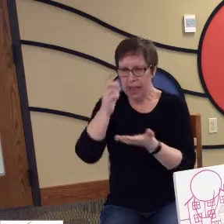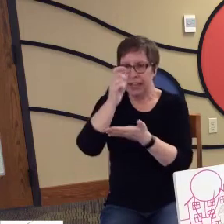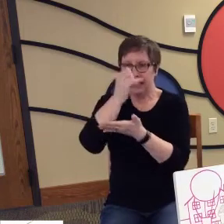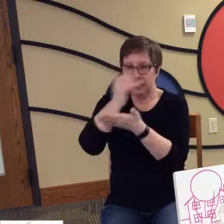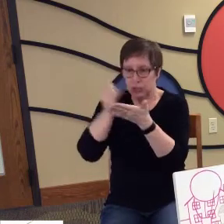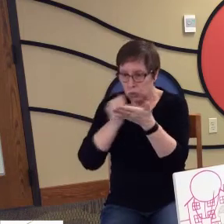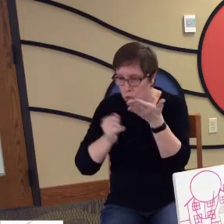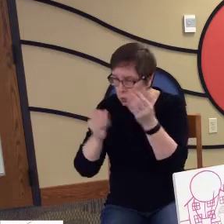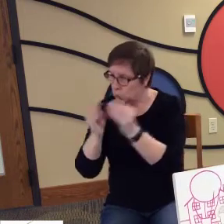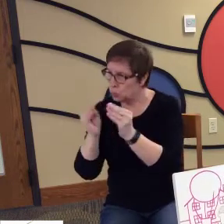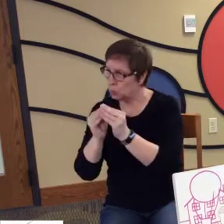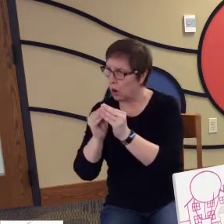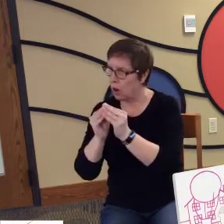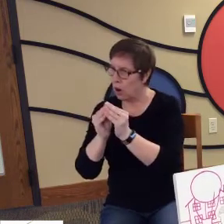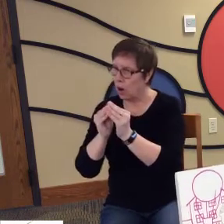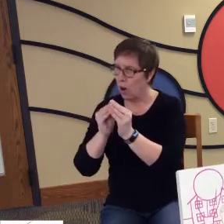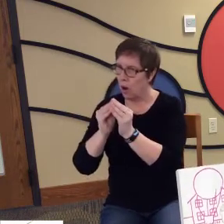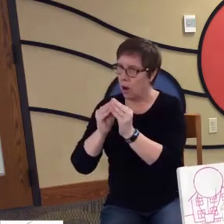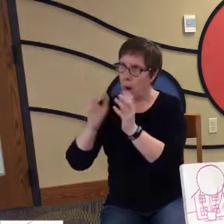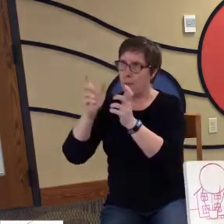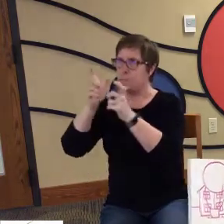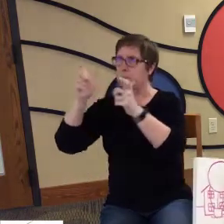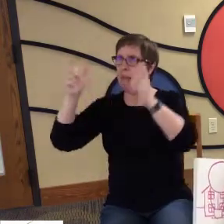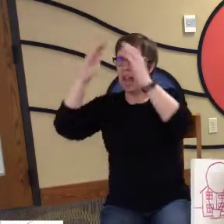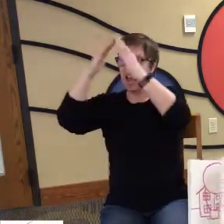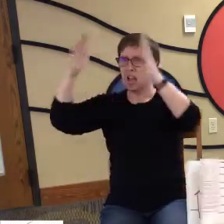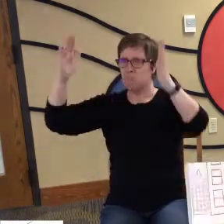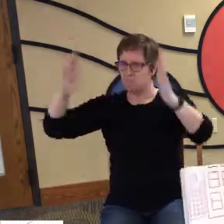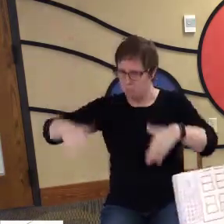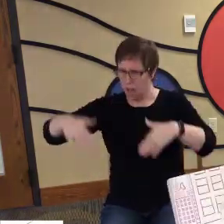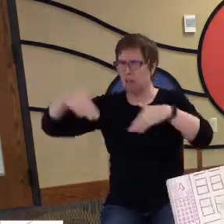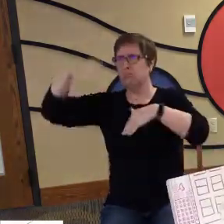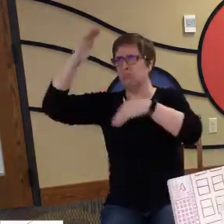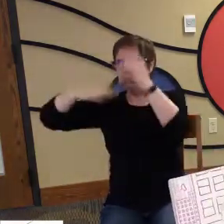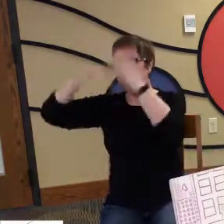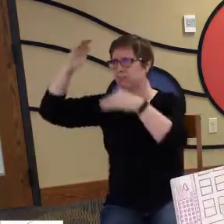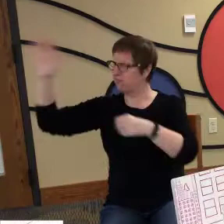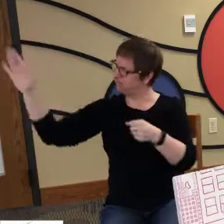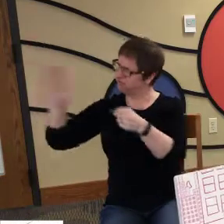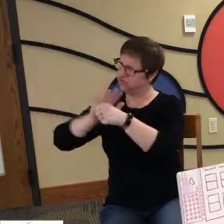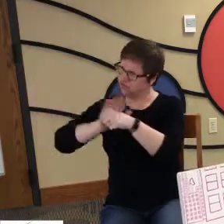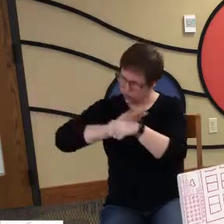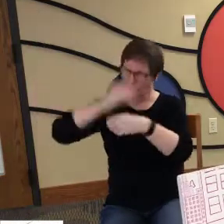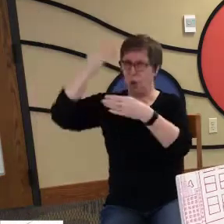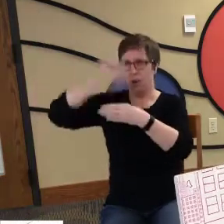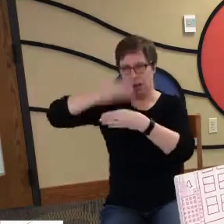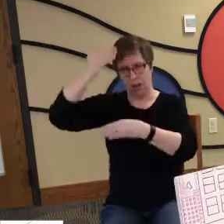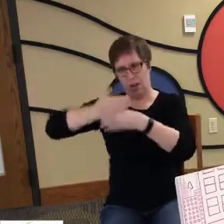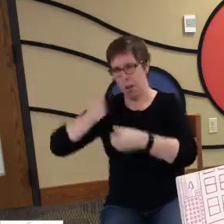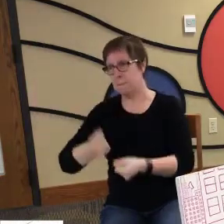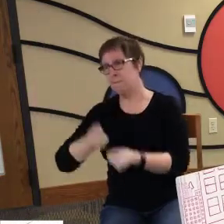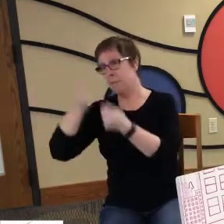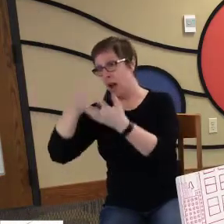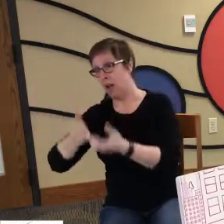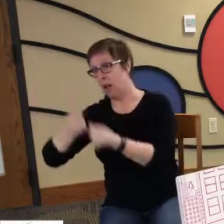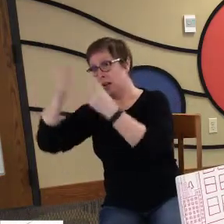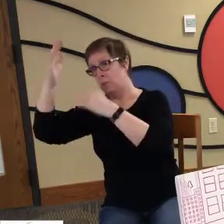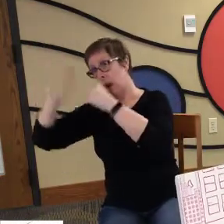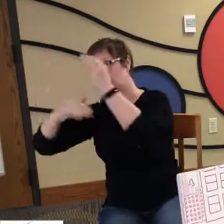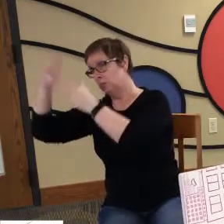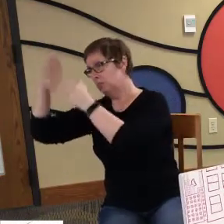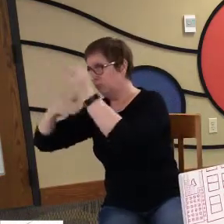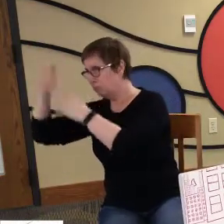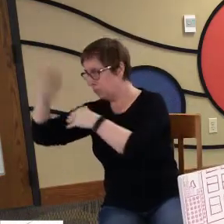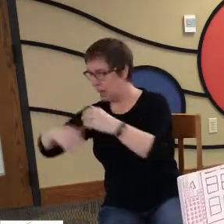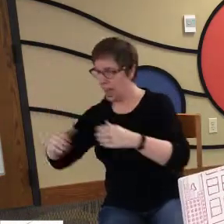windows. He made a big building full of windows. He made lots of buildings full of windows.